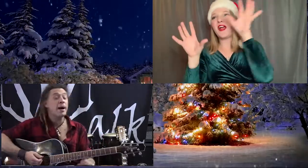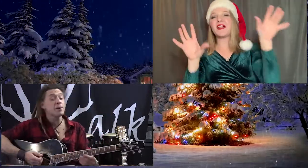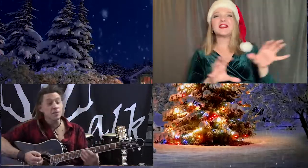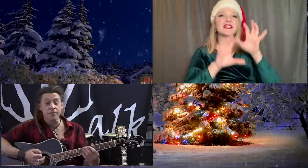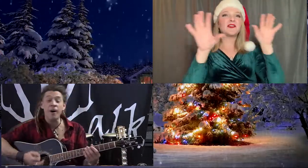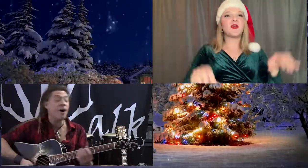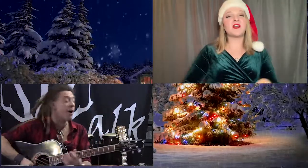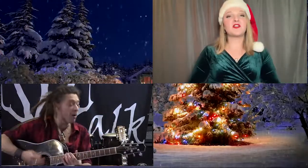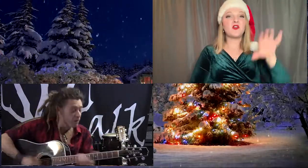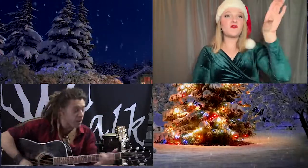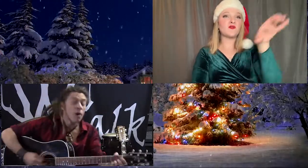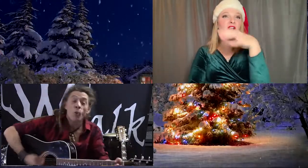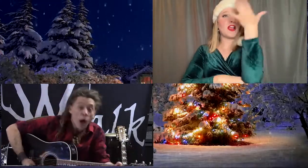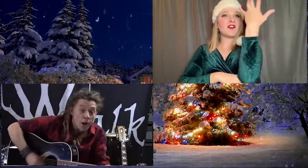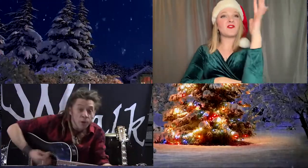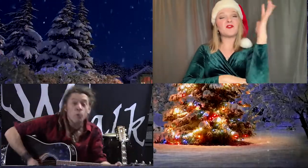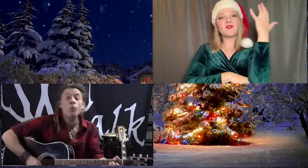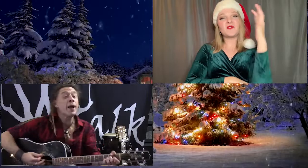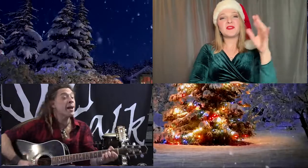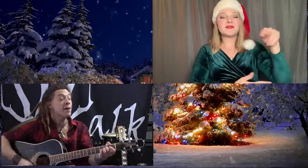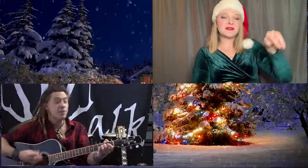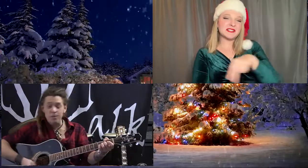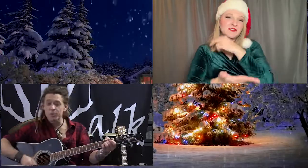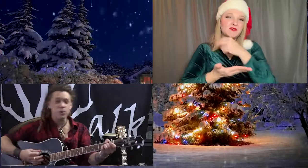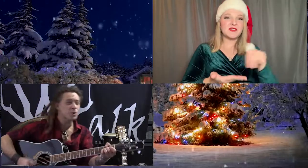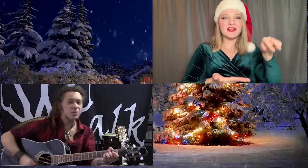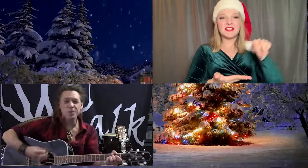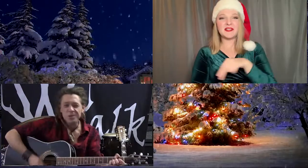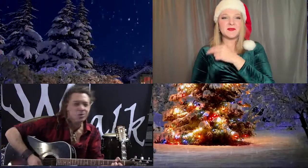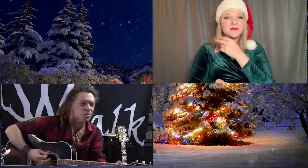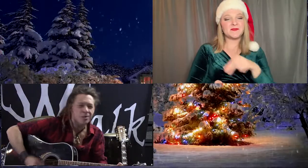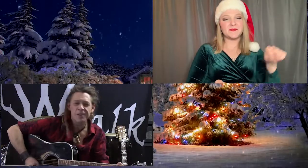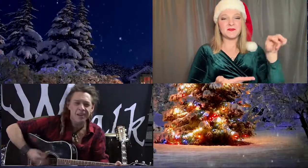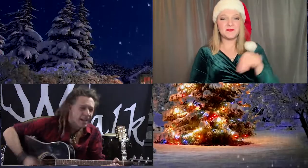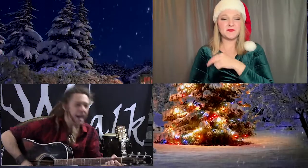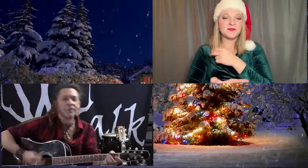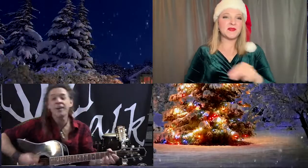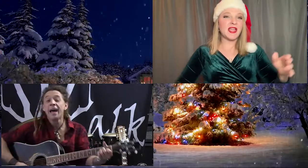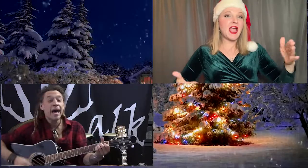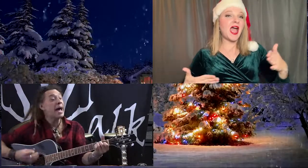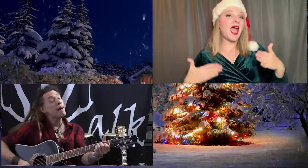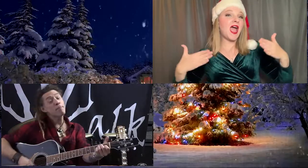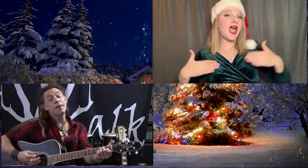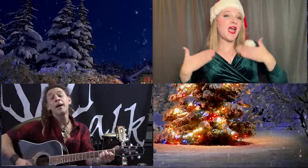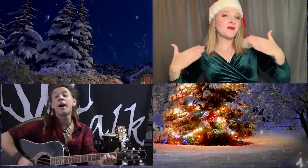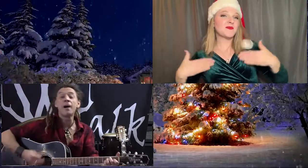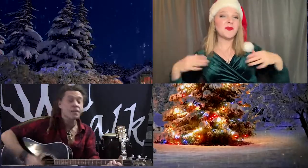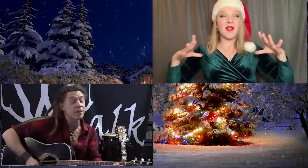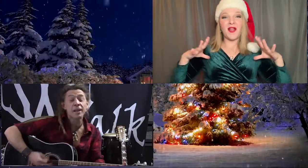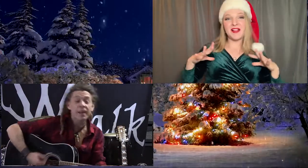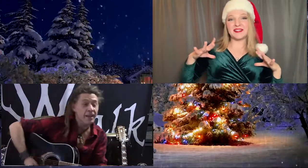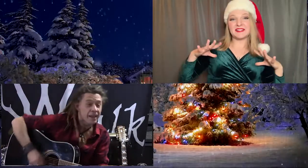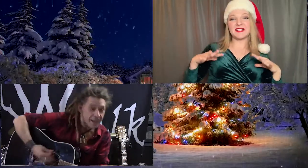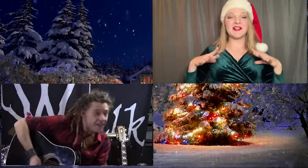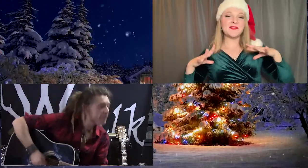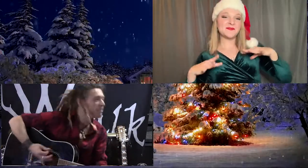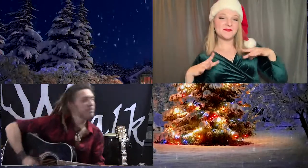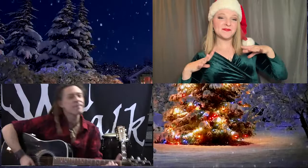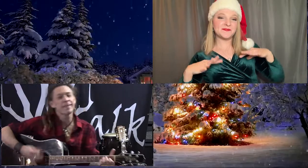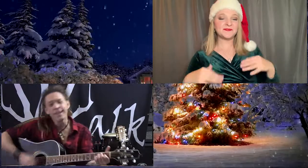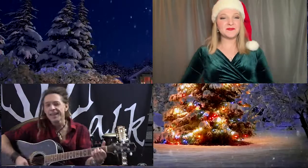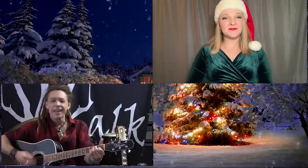With boughs of holly, rocking around the Christmas tree, have a happy holiday.